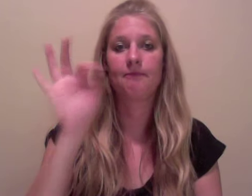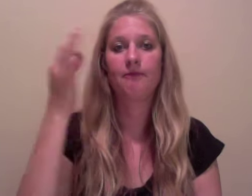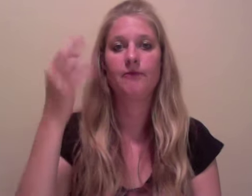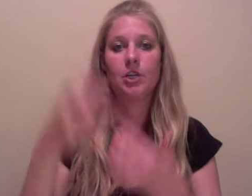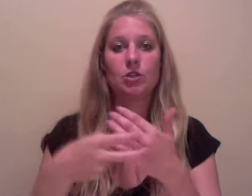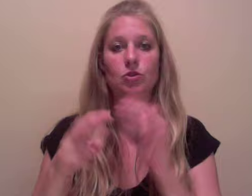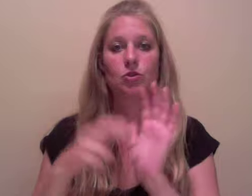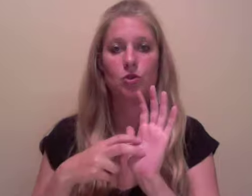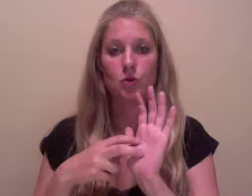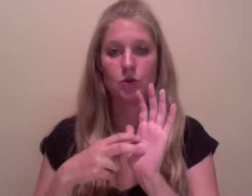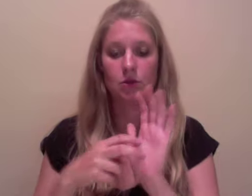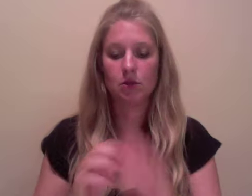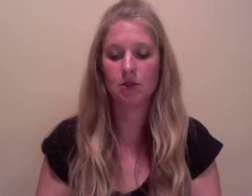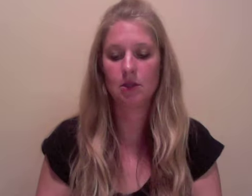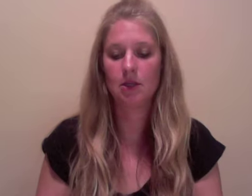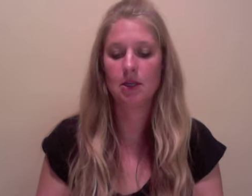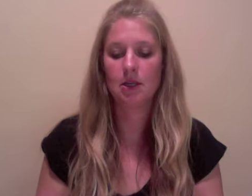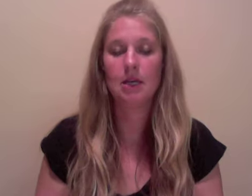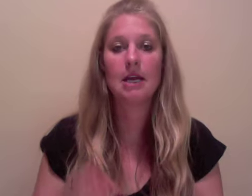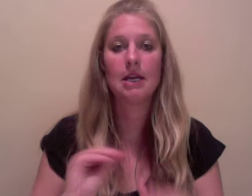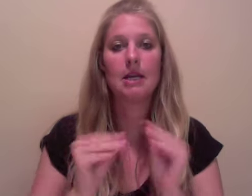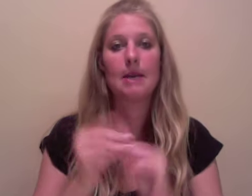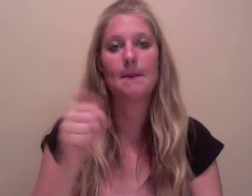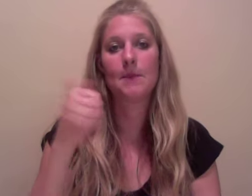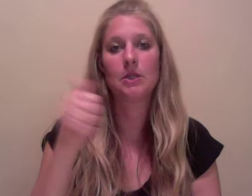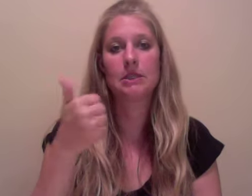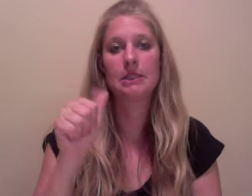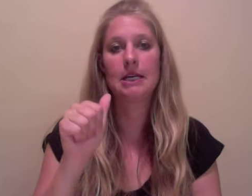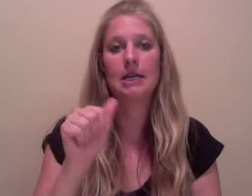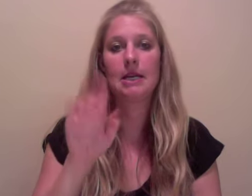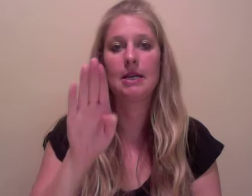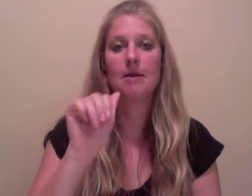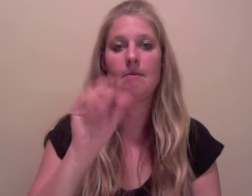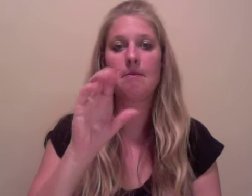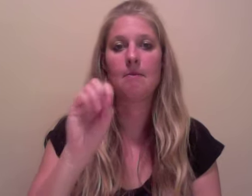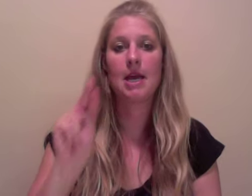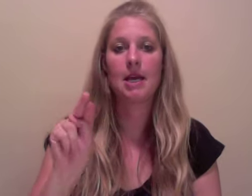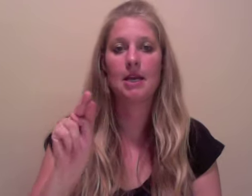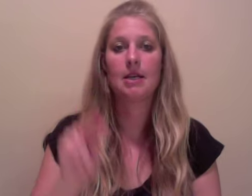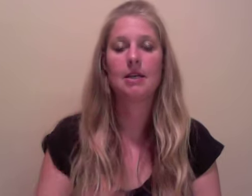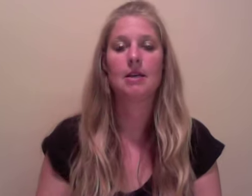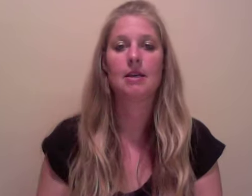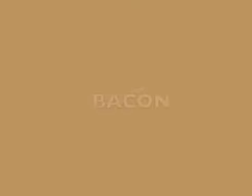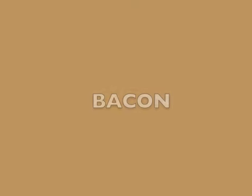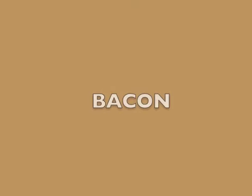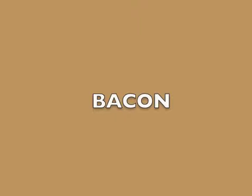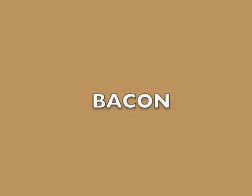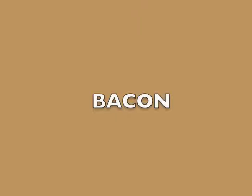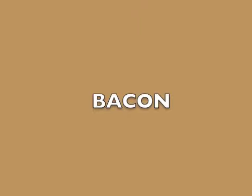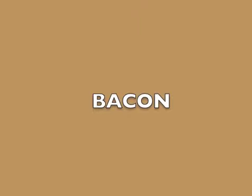So French and then toast. Number 10, bacon. Go ahead and sign bacon right